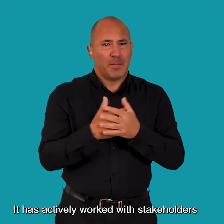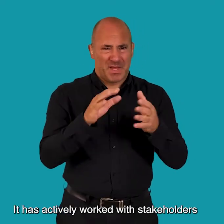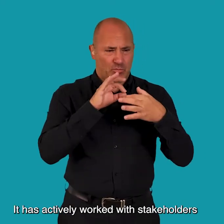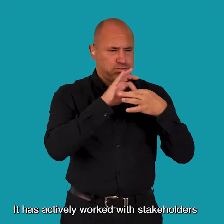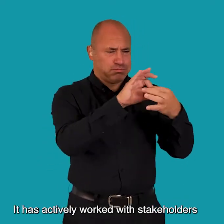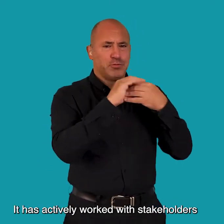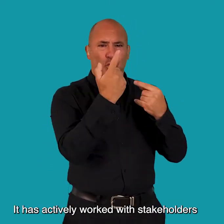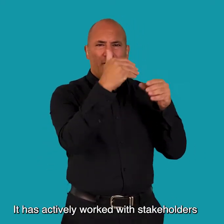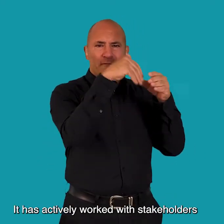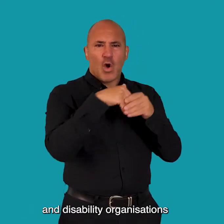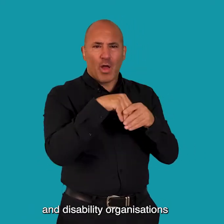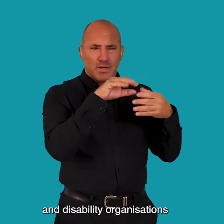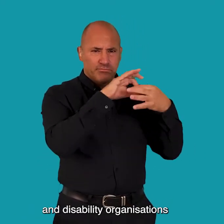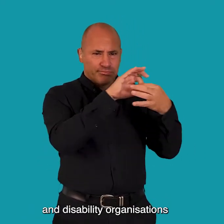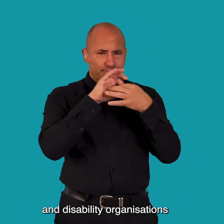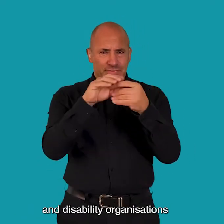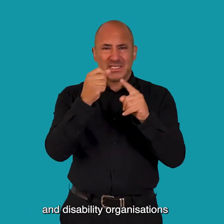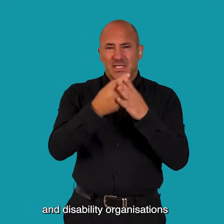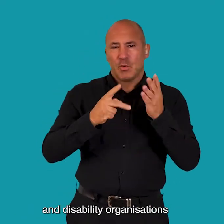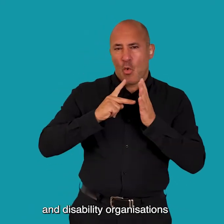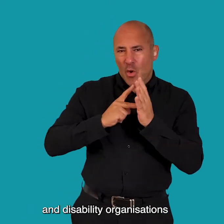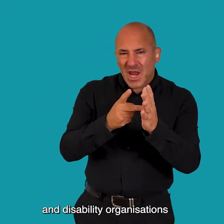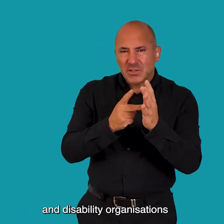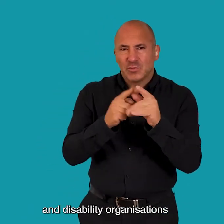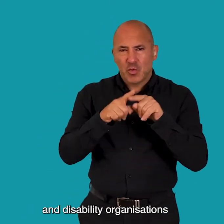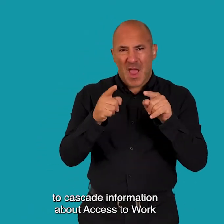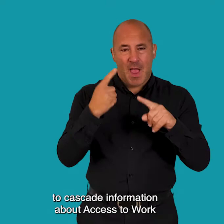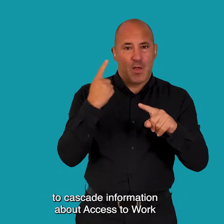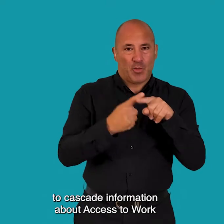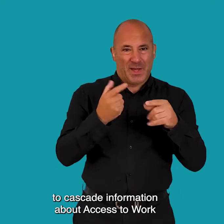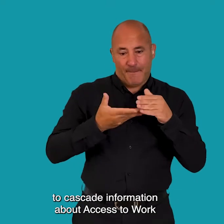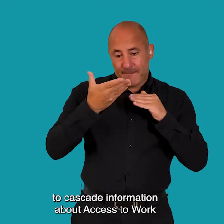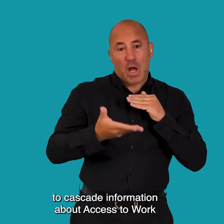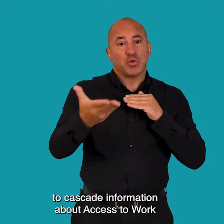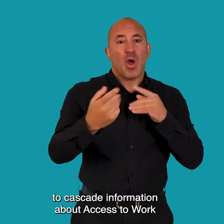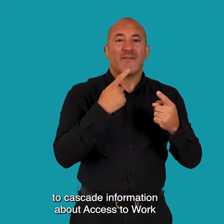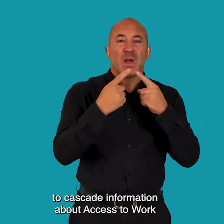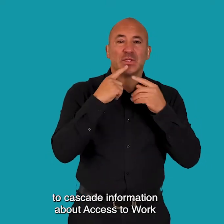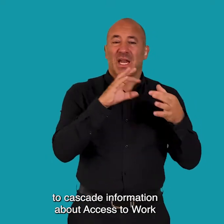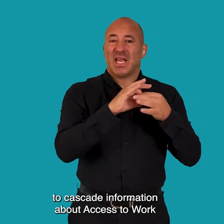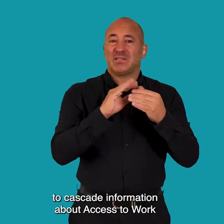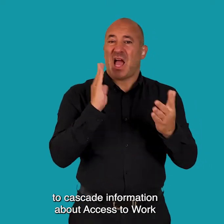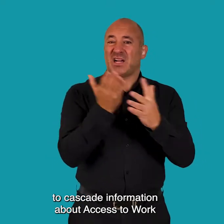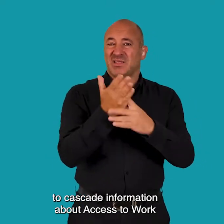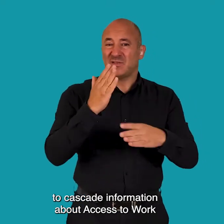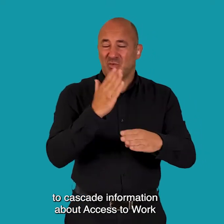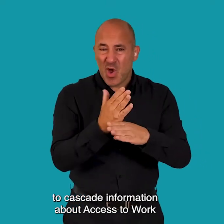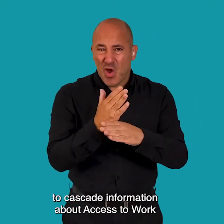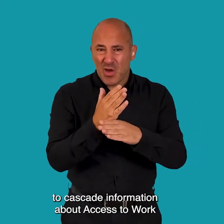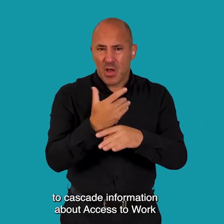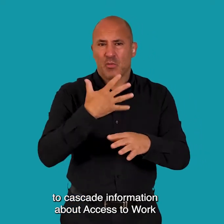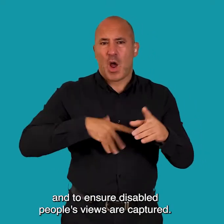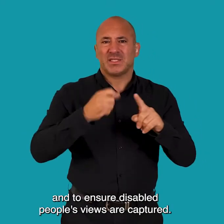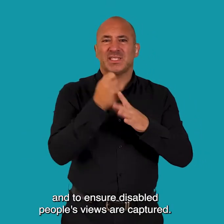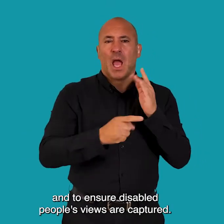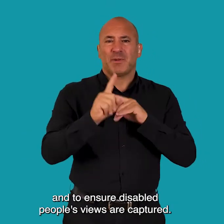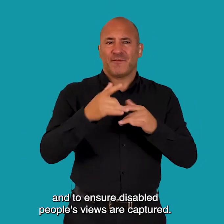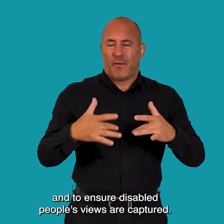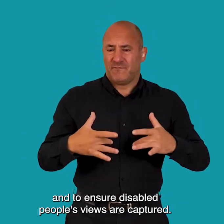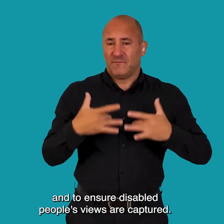with stakeholders and disability organisations to cascade information about access to work and to ensure disabled